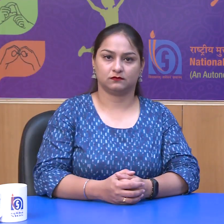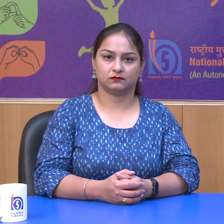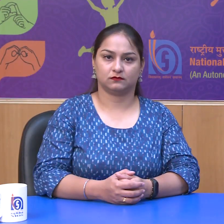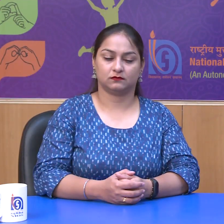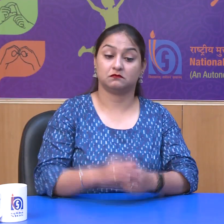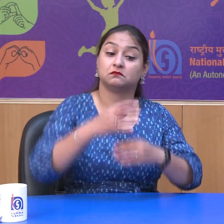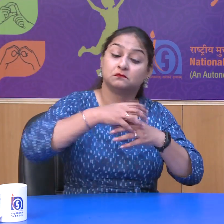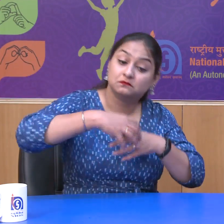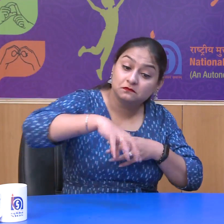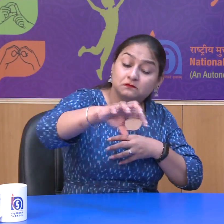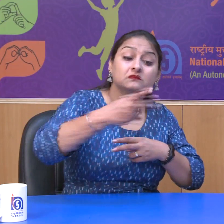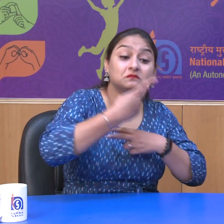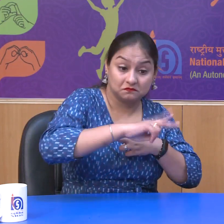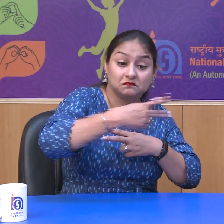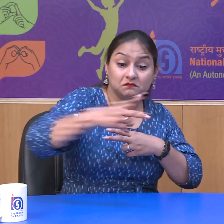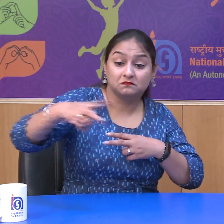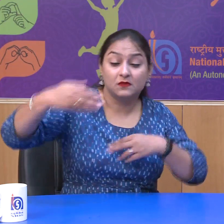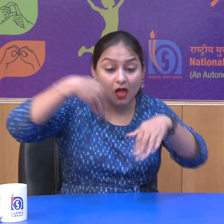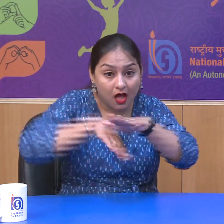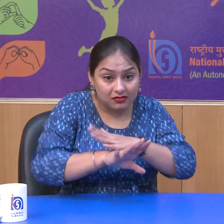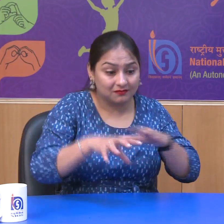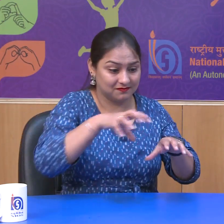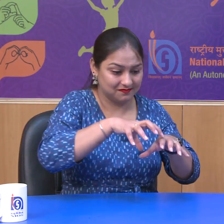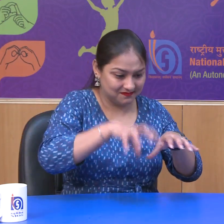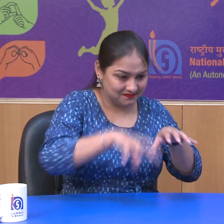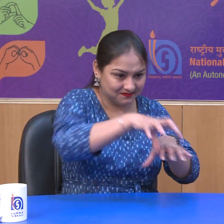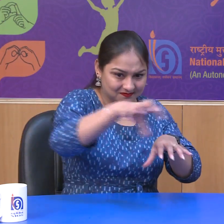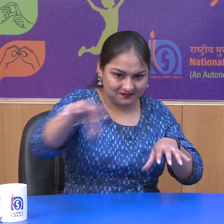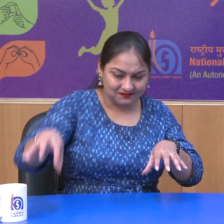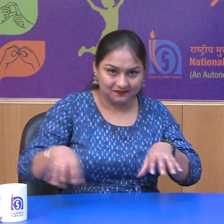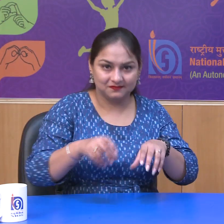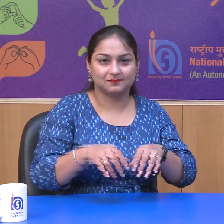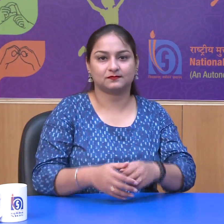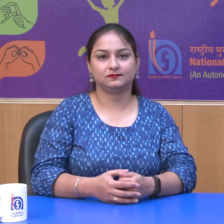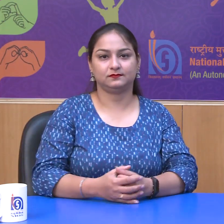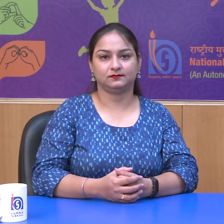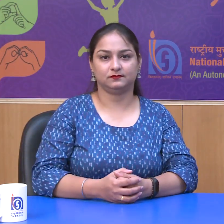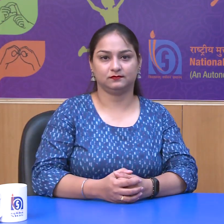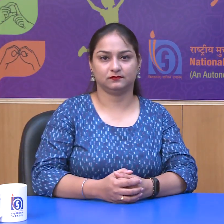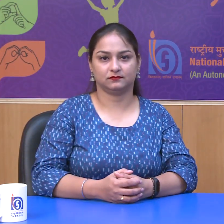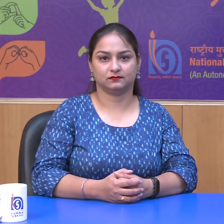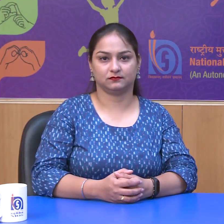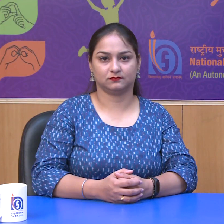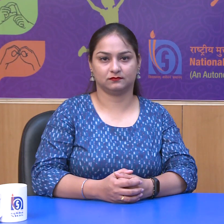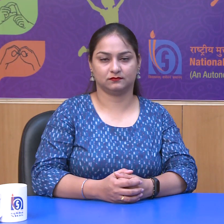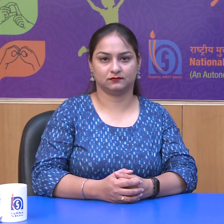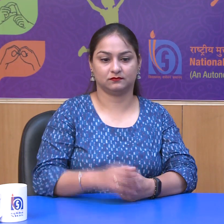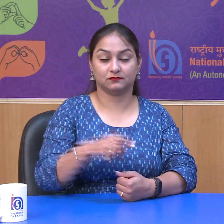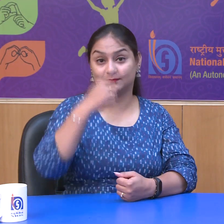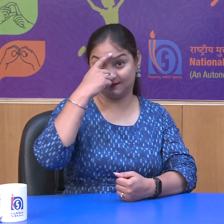Apart from variations in landform, the country has